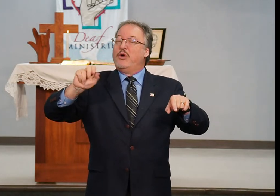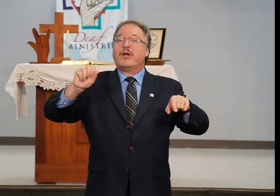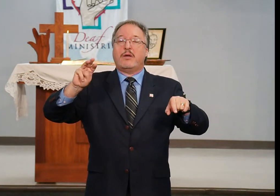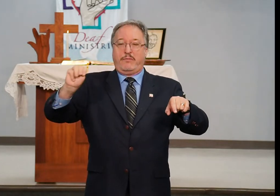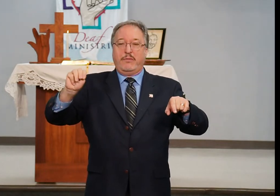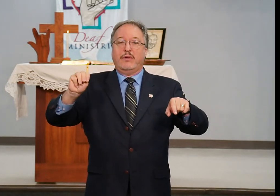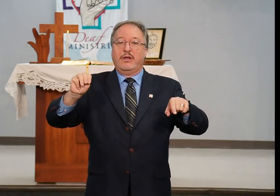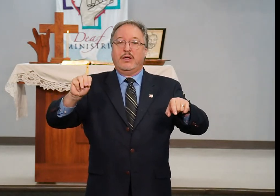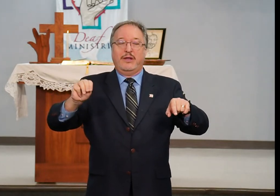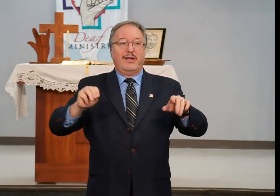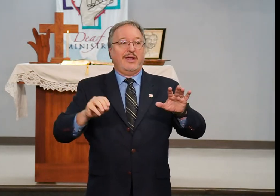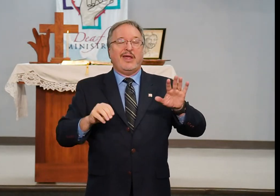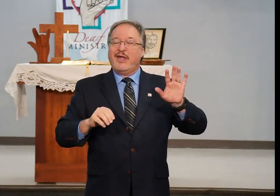in Capernaum,